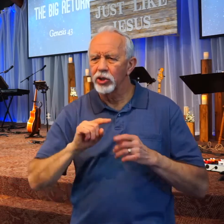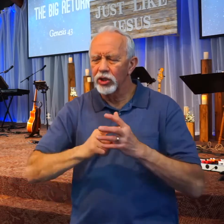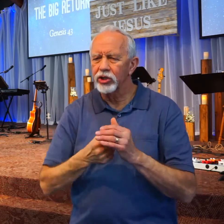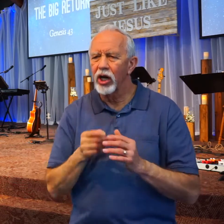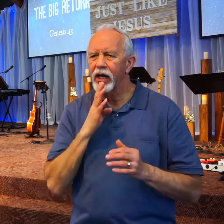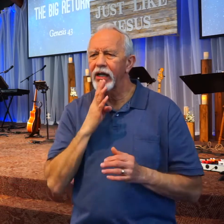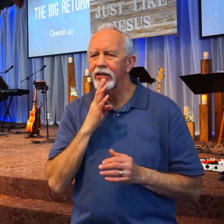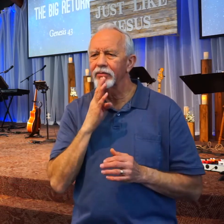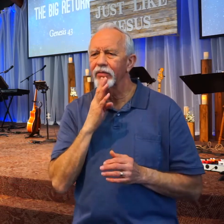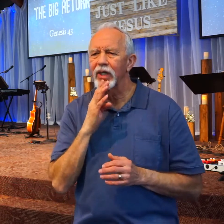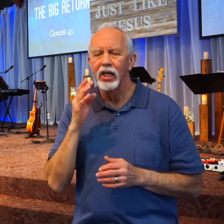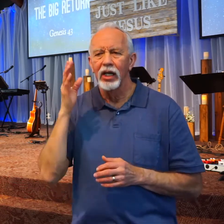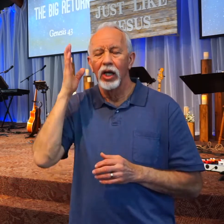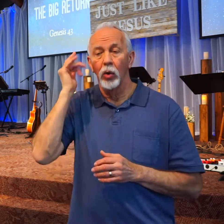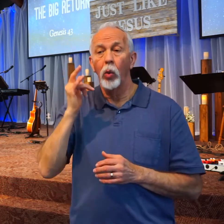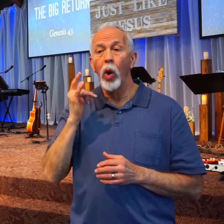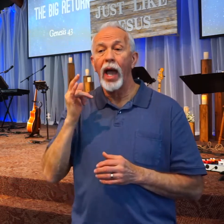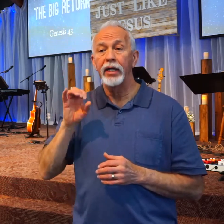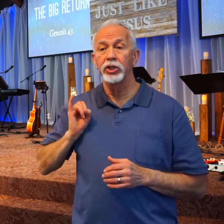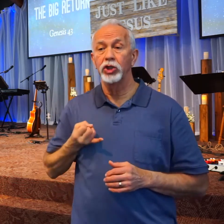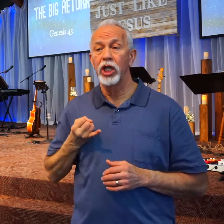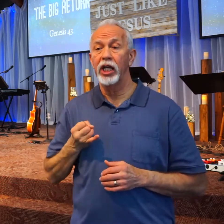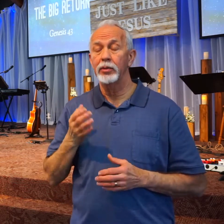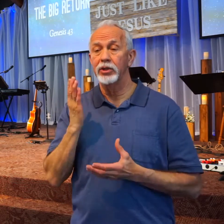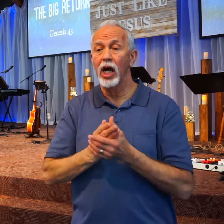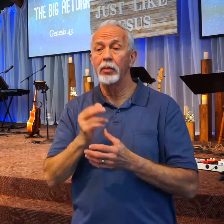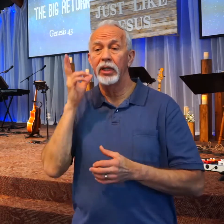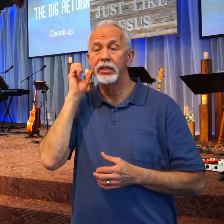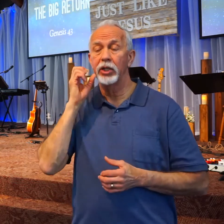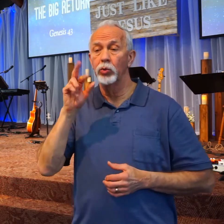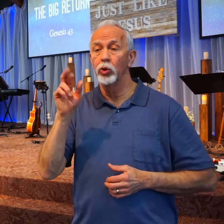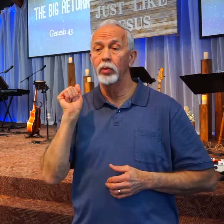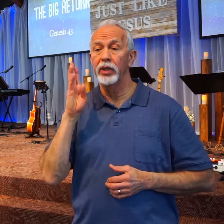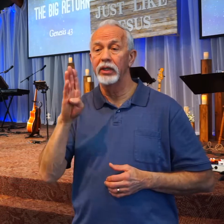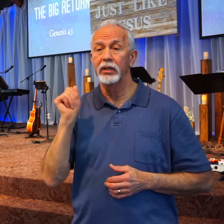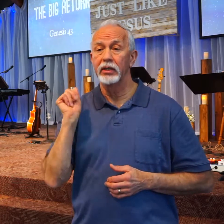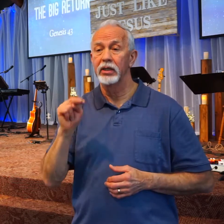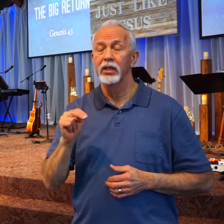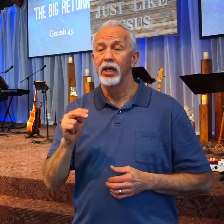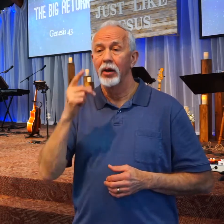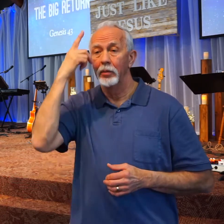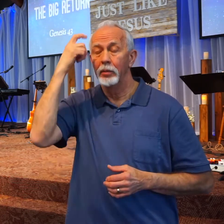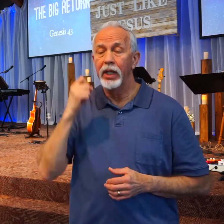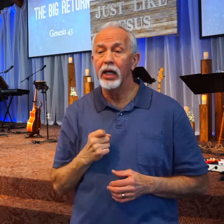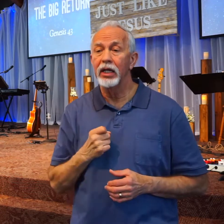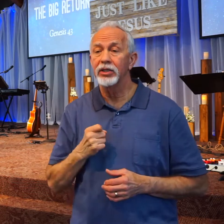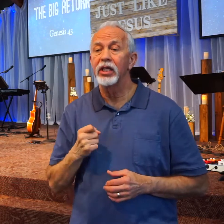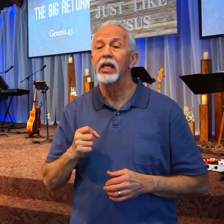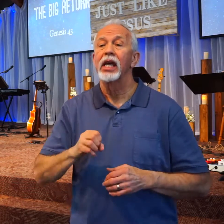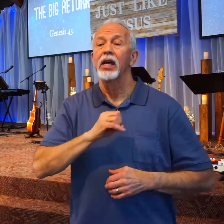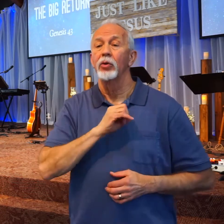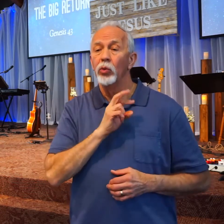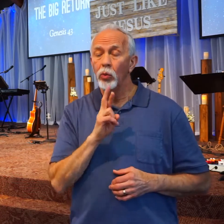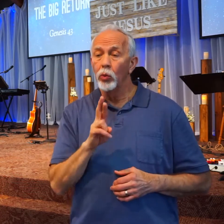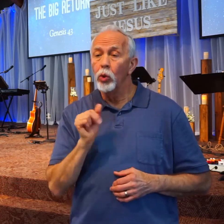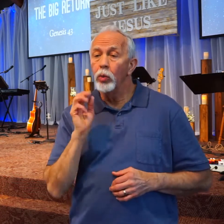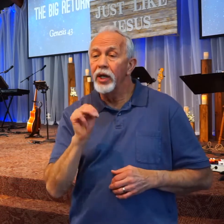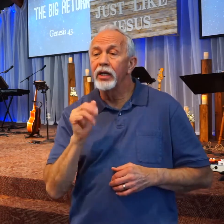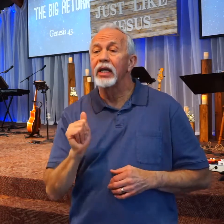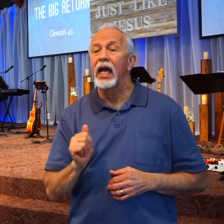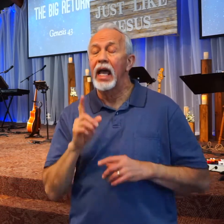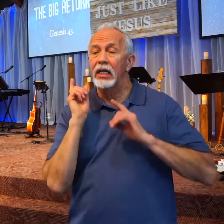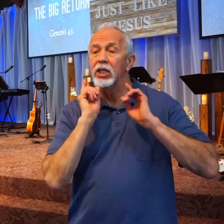While Israel was living in that region beyond Bethel, Reuben went in and was intimate with his father's